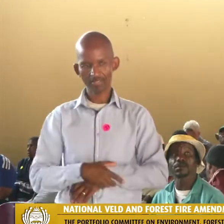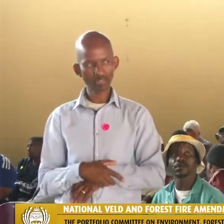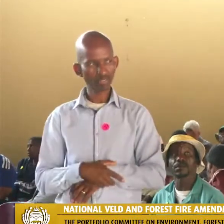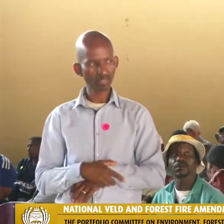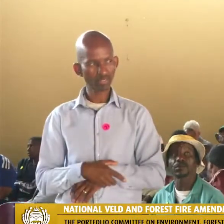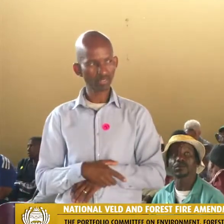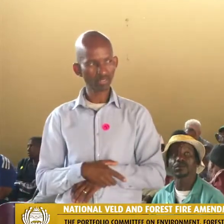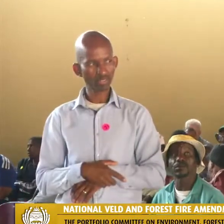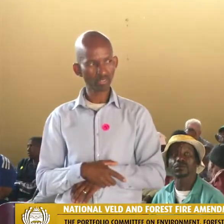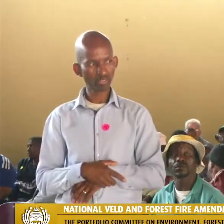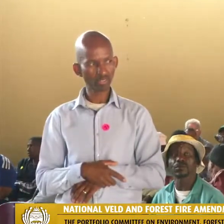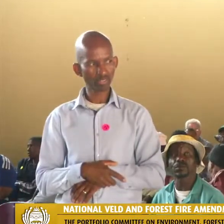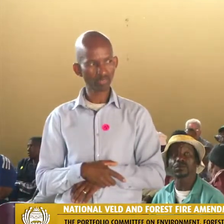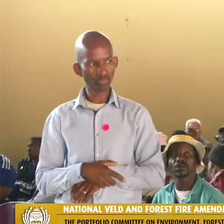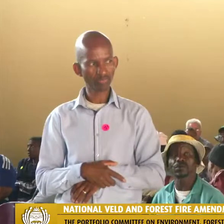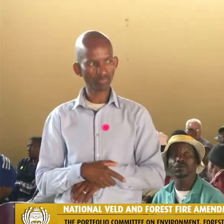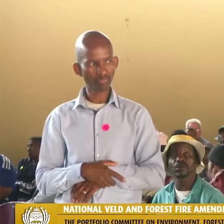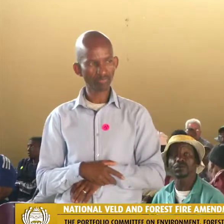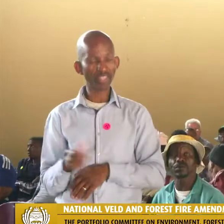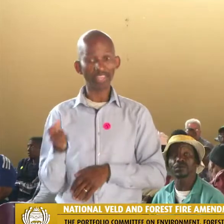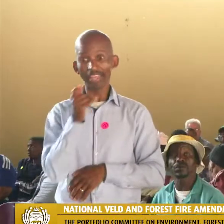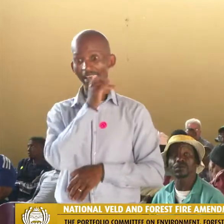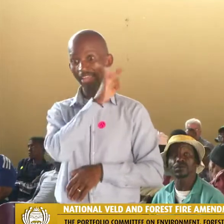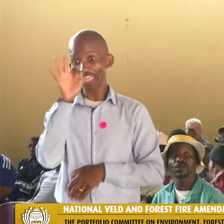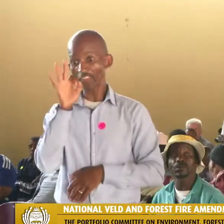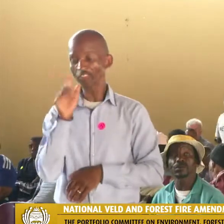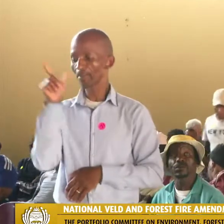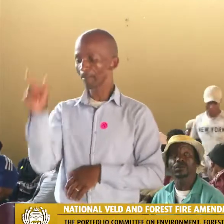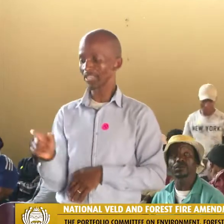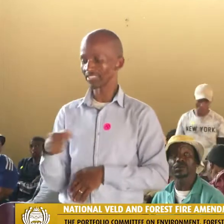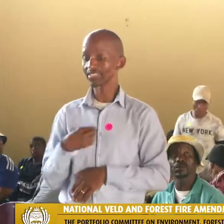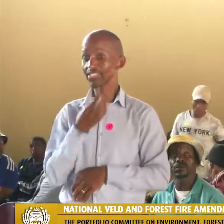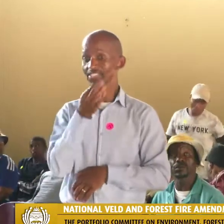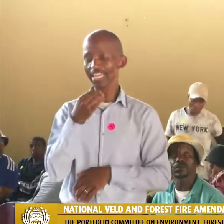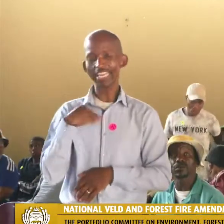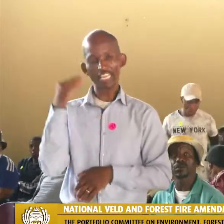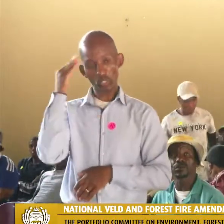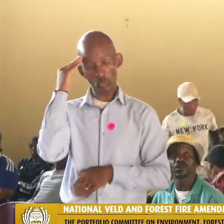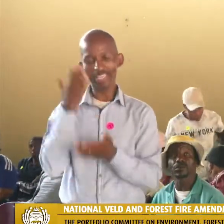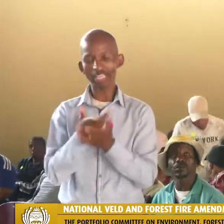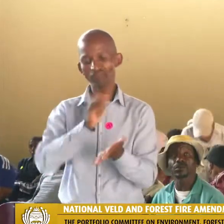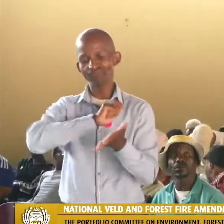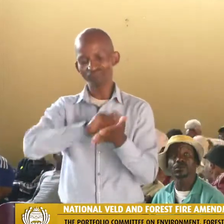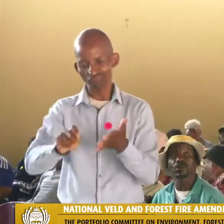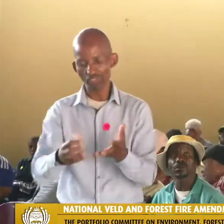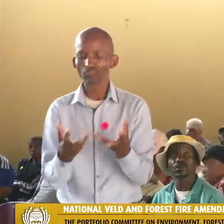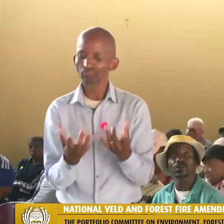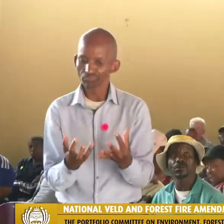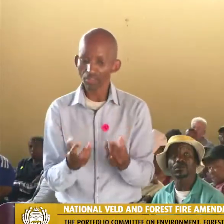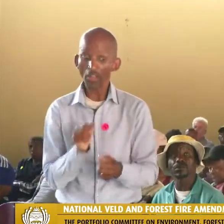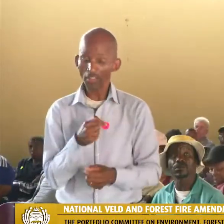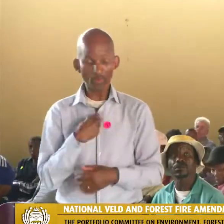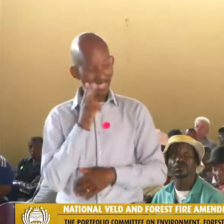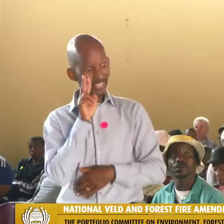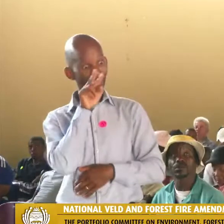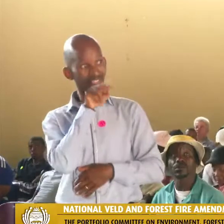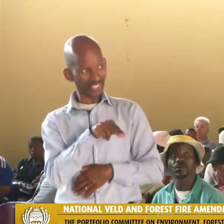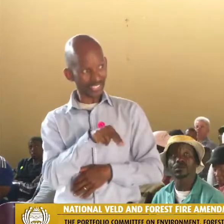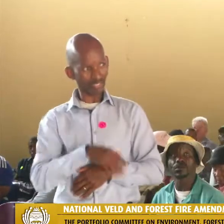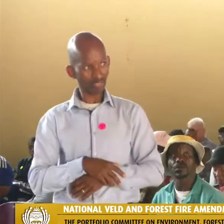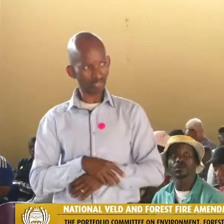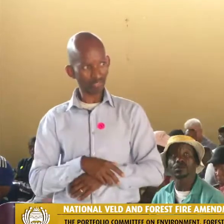is, xa umuntu ethe wakwazi ukutshisa isivuno sam ndisibone